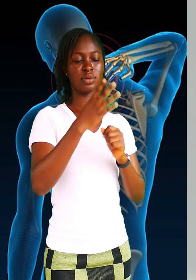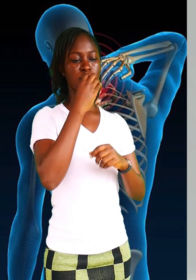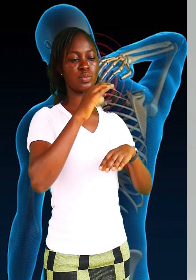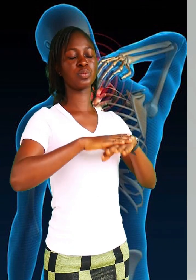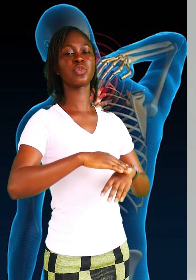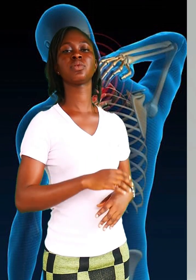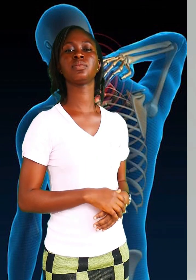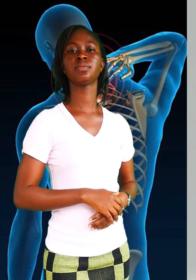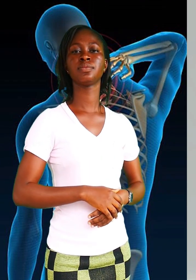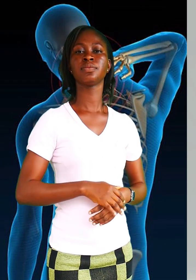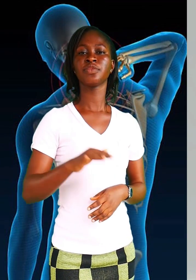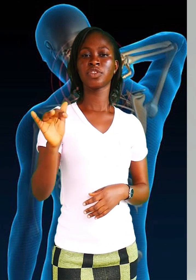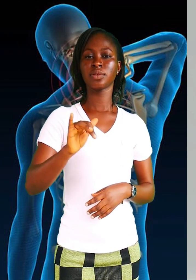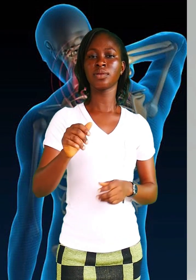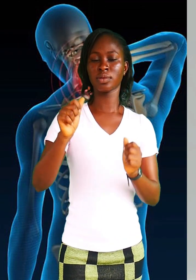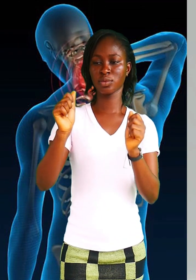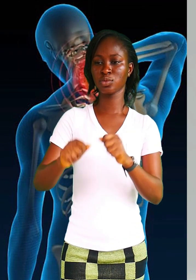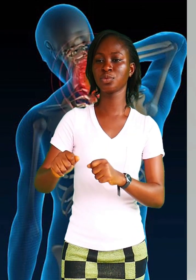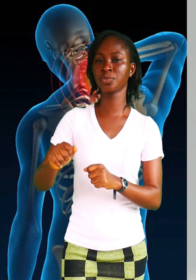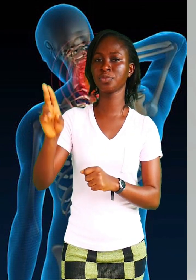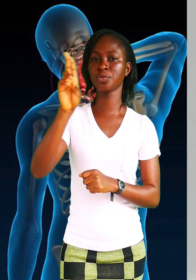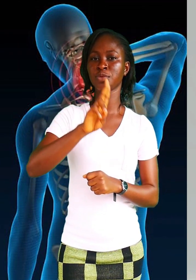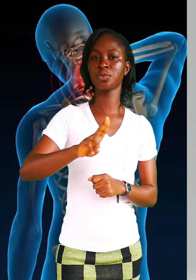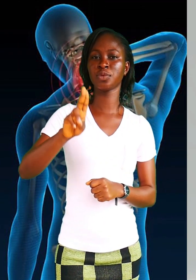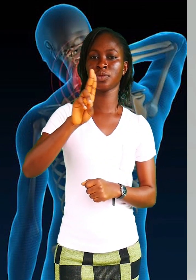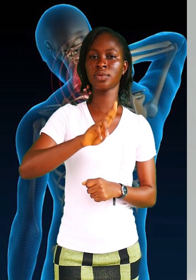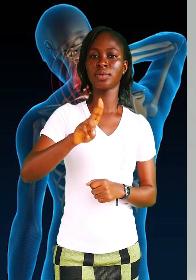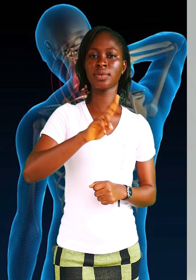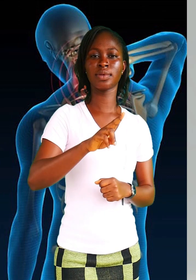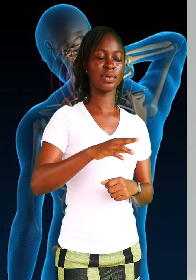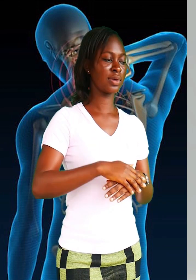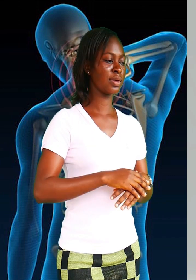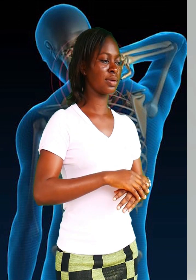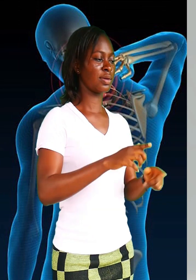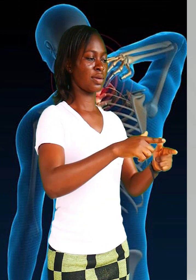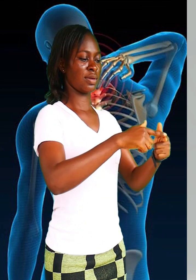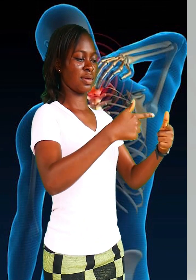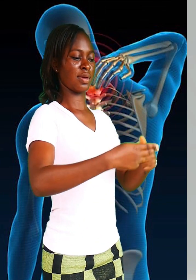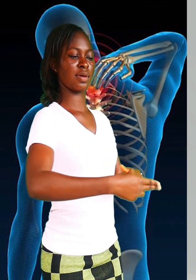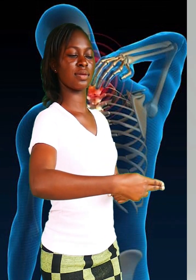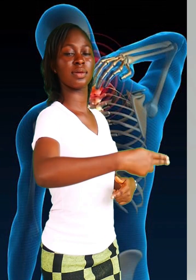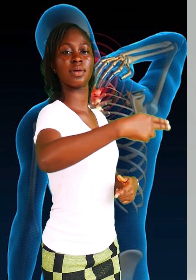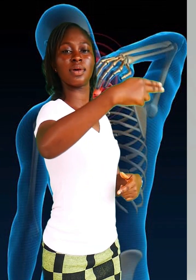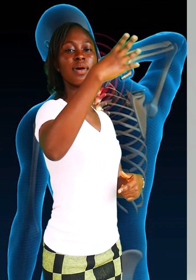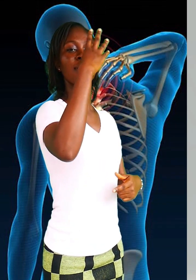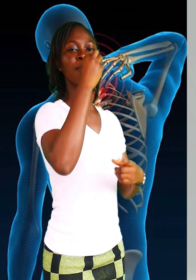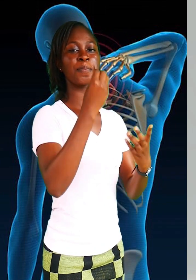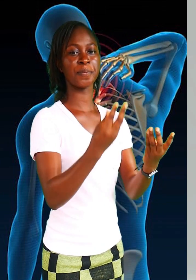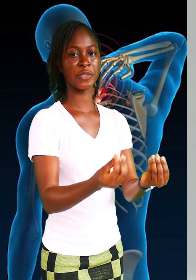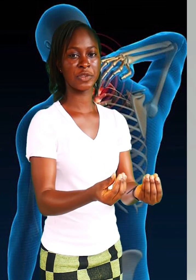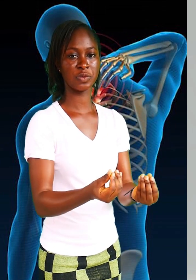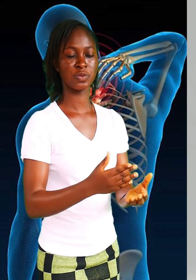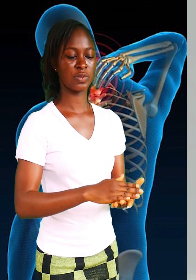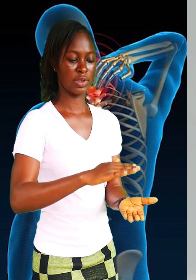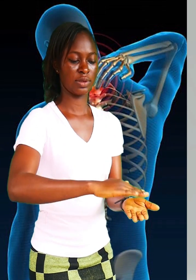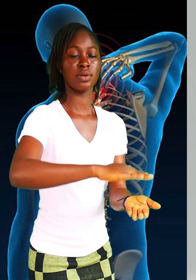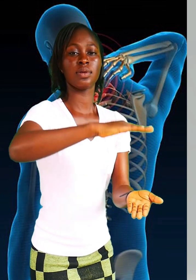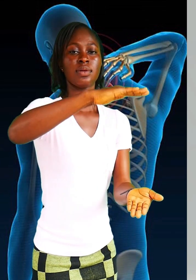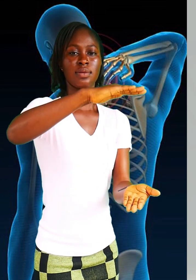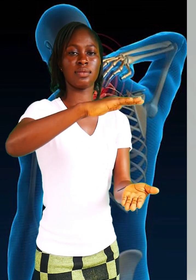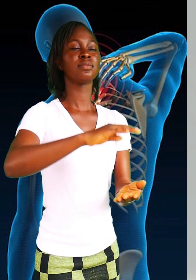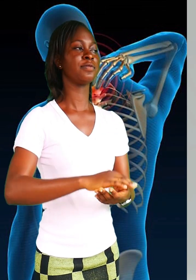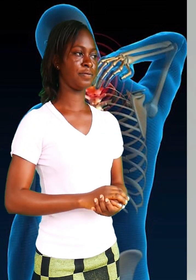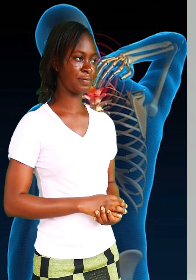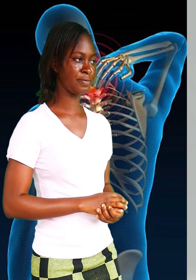betime yusu orthopedic matress. Ubetime yusu density a hodu oni nina ebi eye. Nemi mse e cha. Anase emre